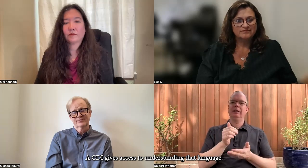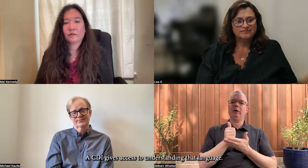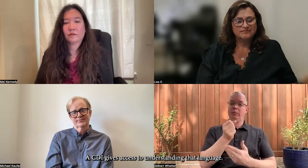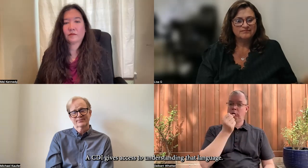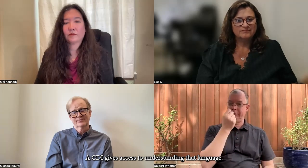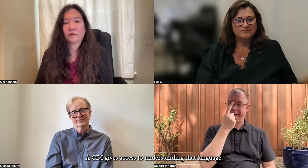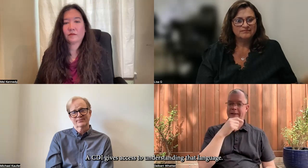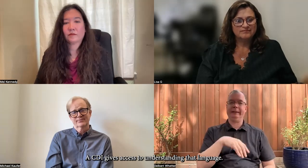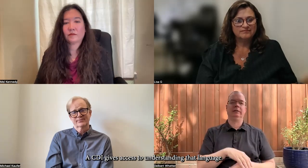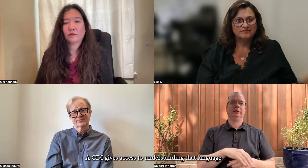language.